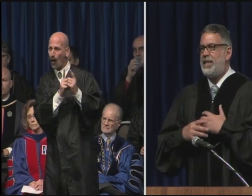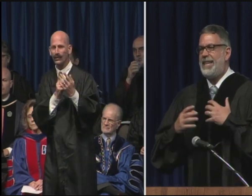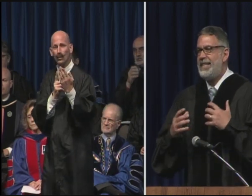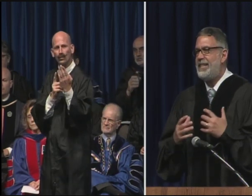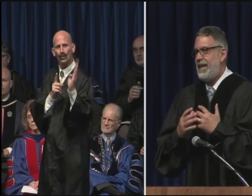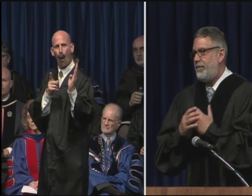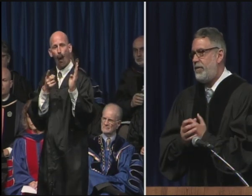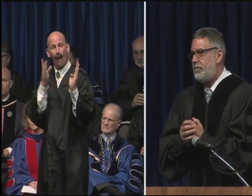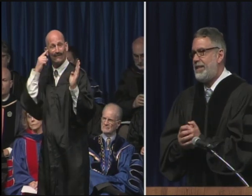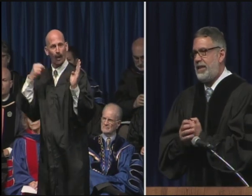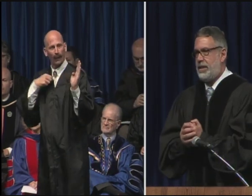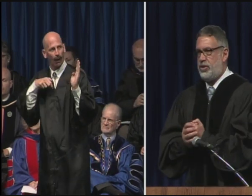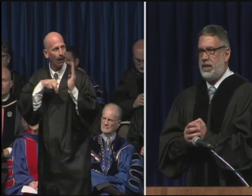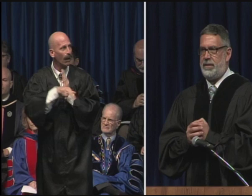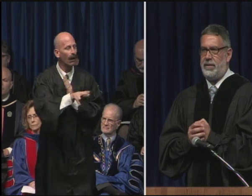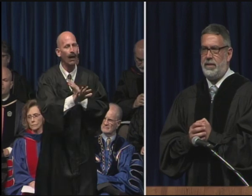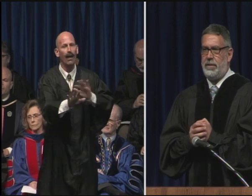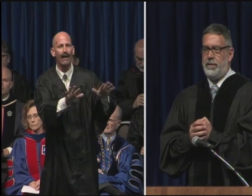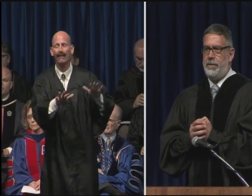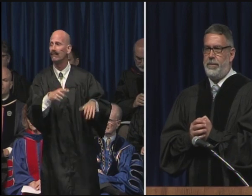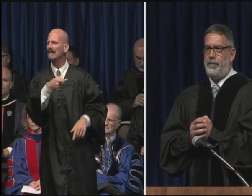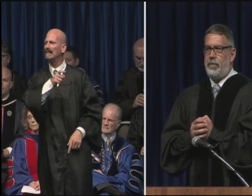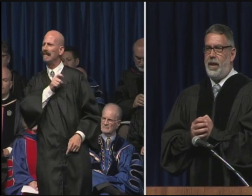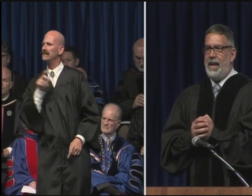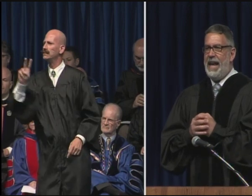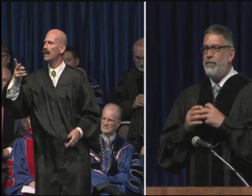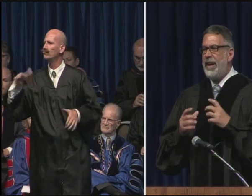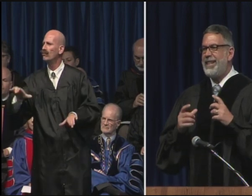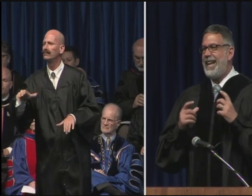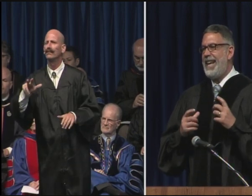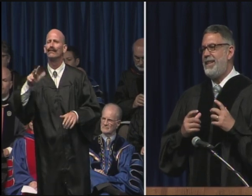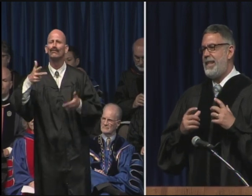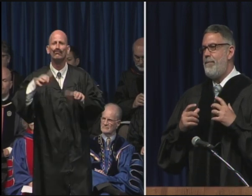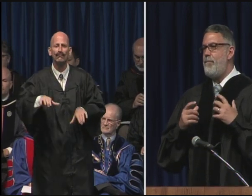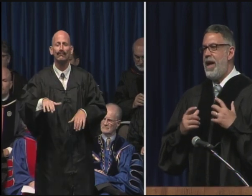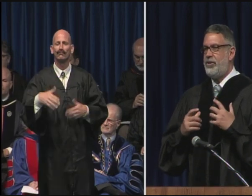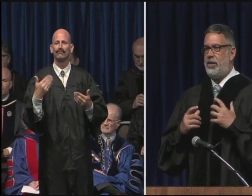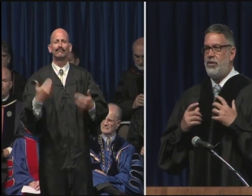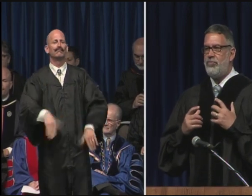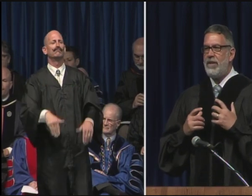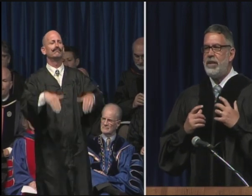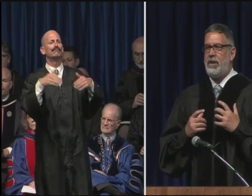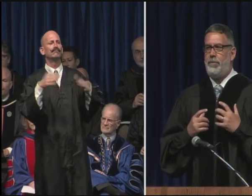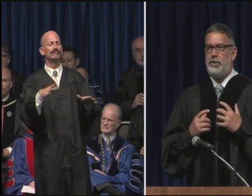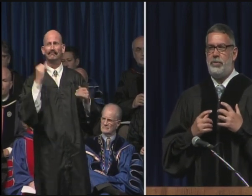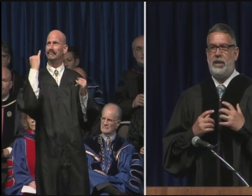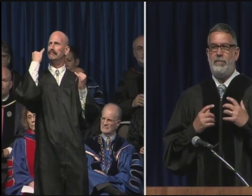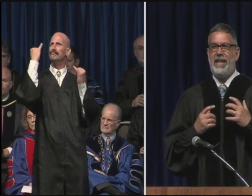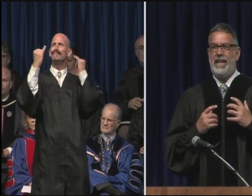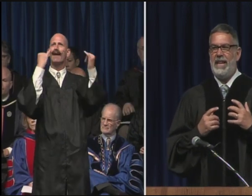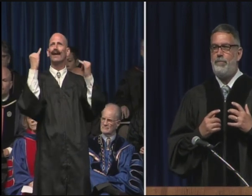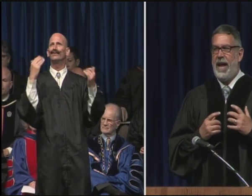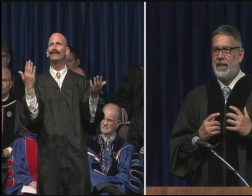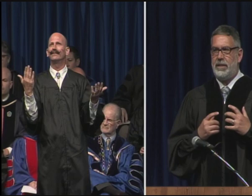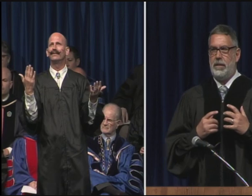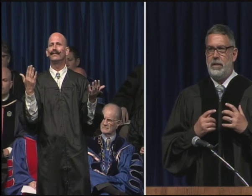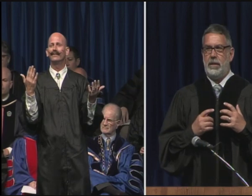and yes, they have given me second chances. And frankly, I can't imagine a greater opportunity to make an impact, to